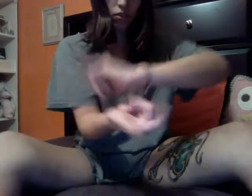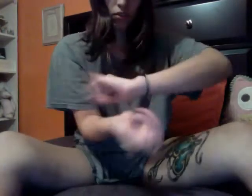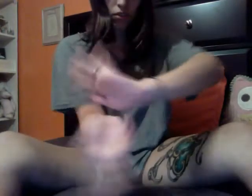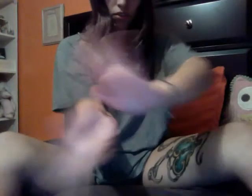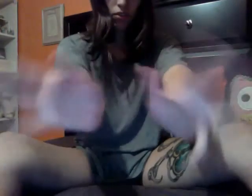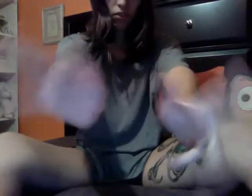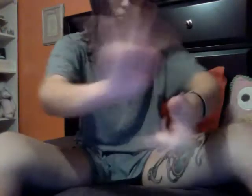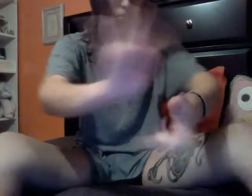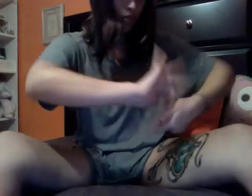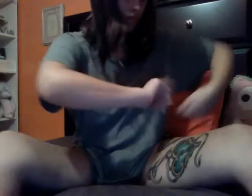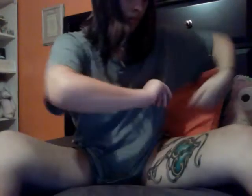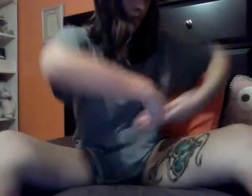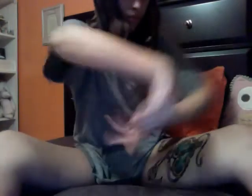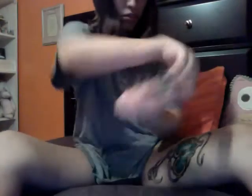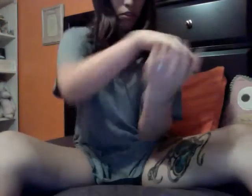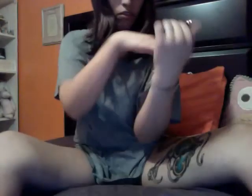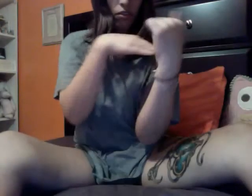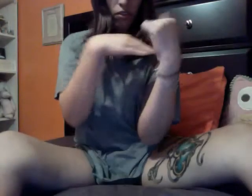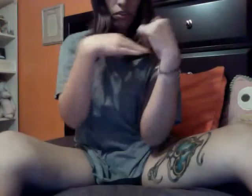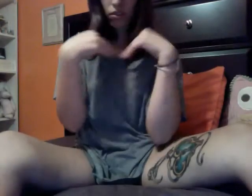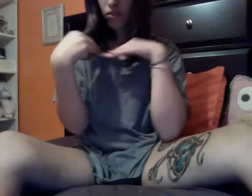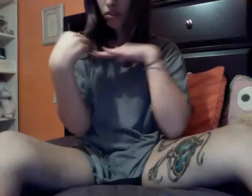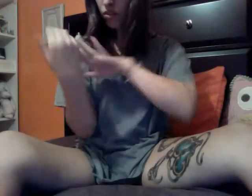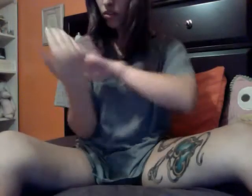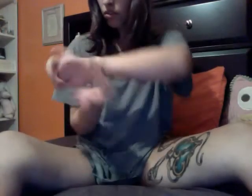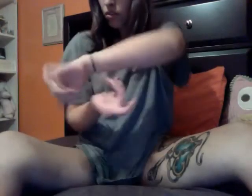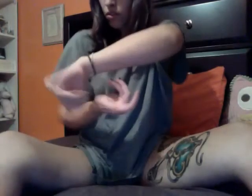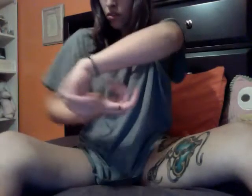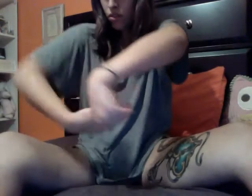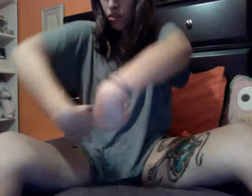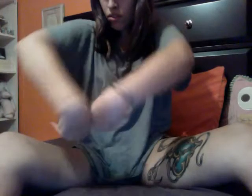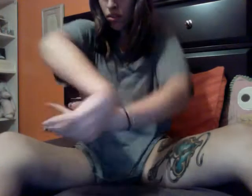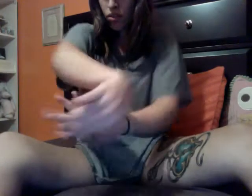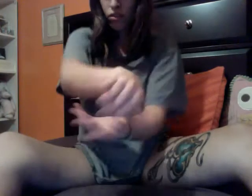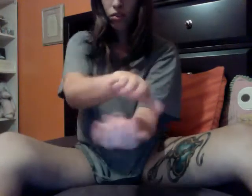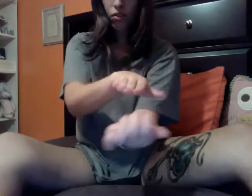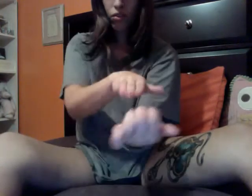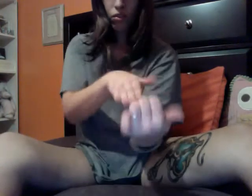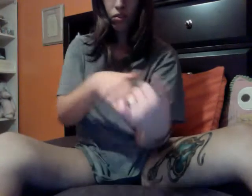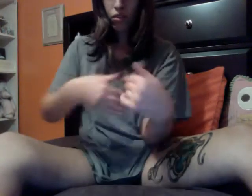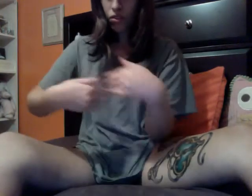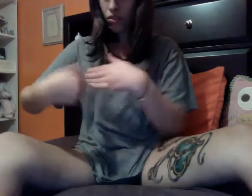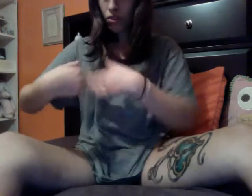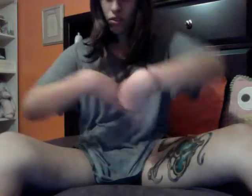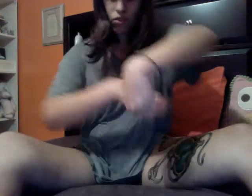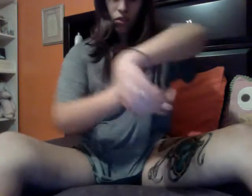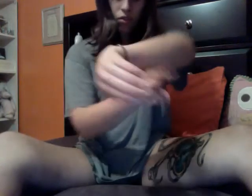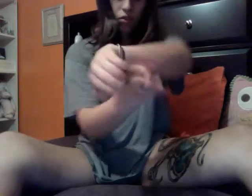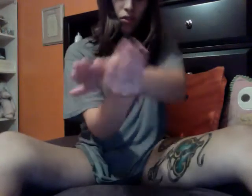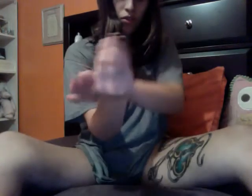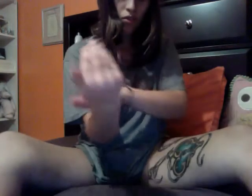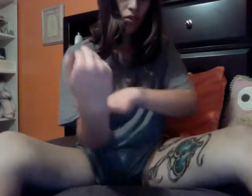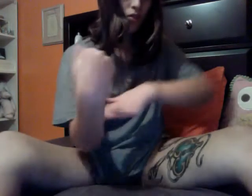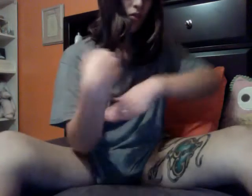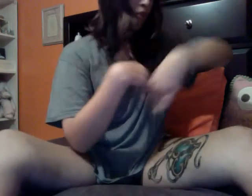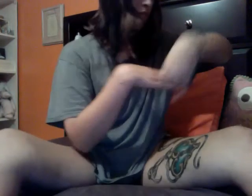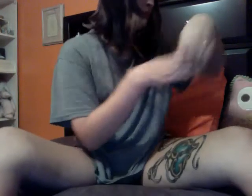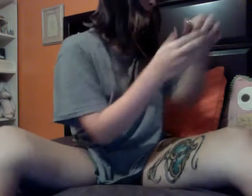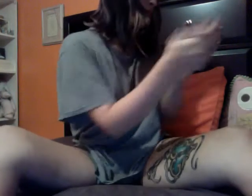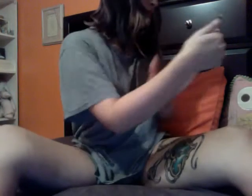to the room, you know you made my eyes burn. It was like James Dean, for sure. You're so